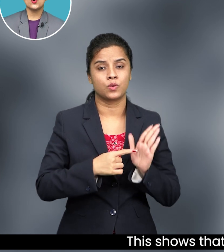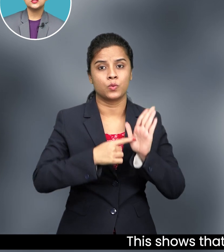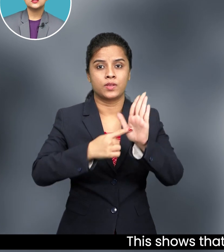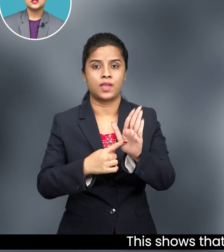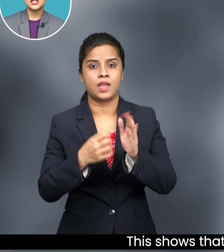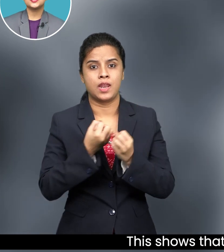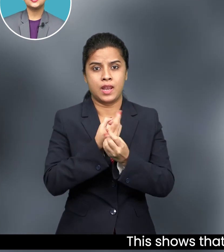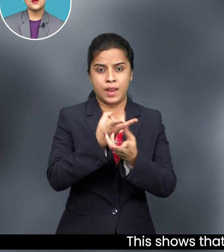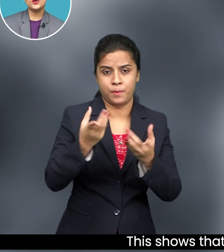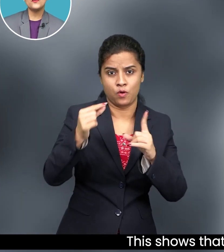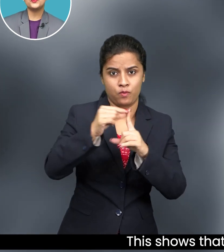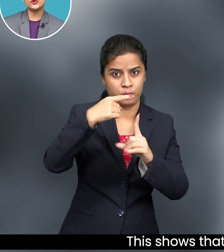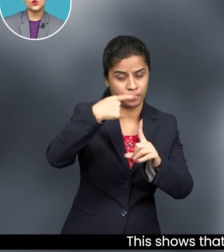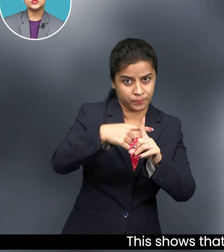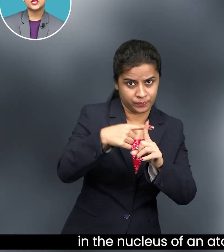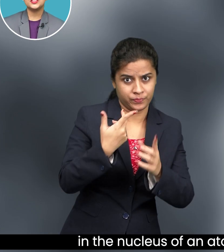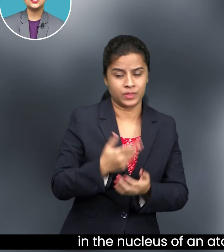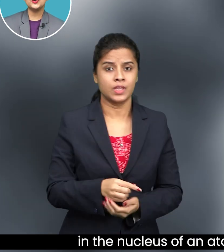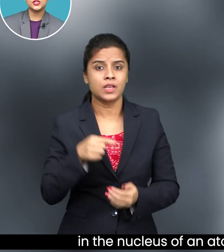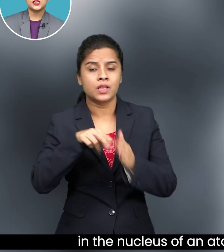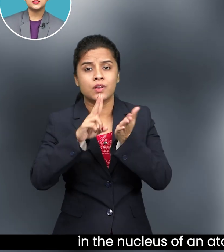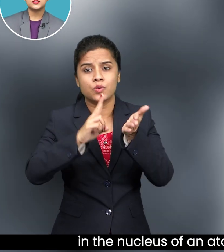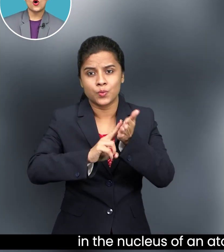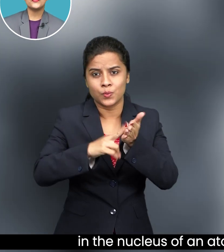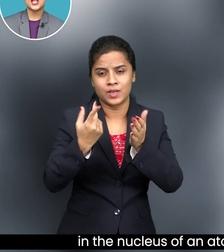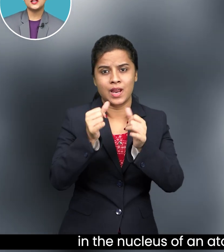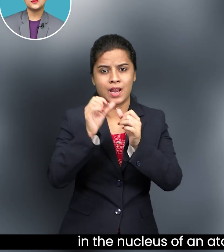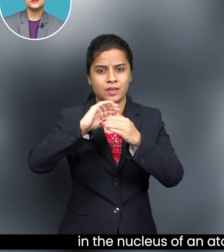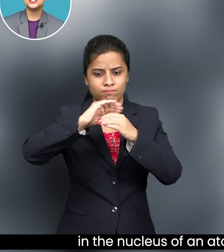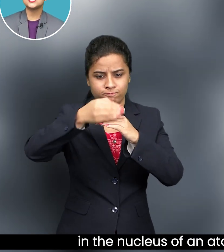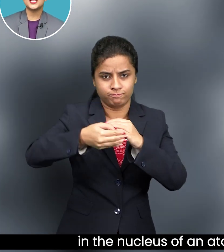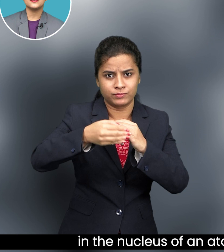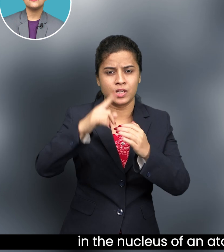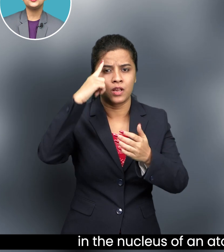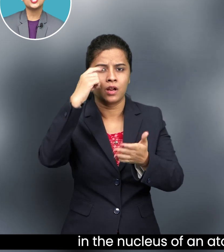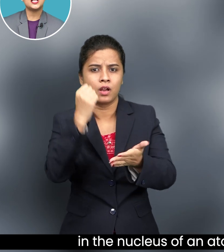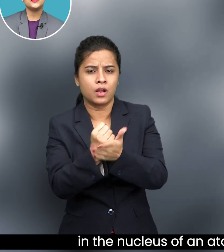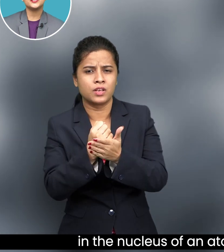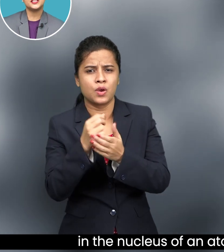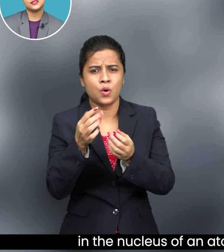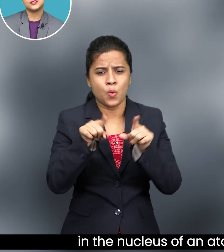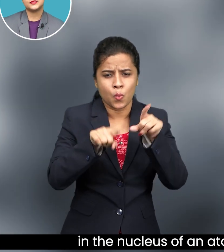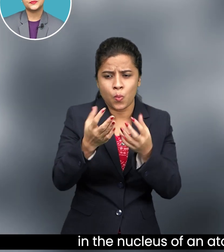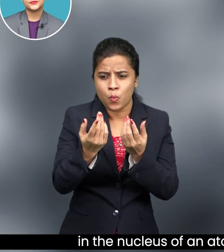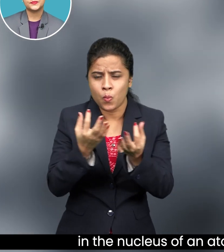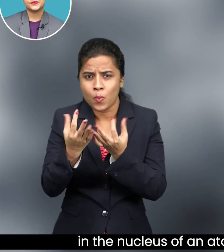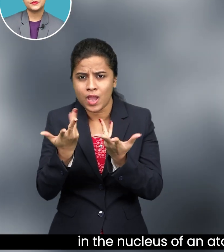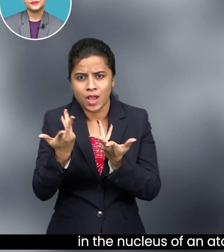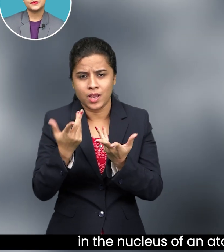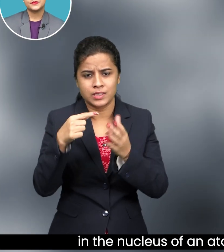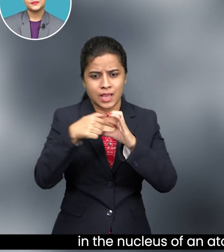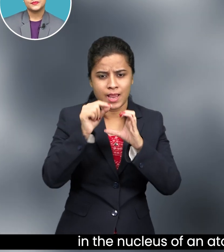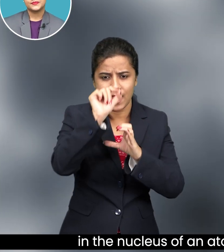This shows that the number of protons in the nucleus of an atom decide which element it is.